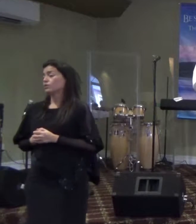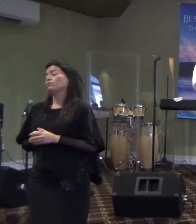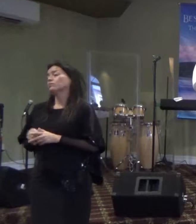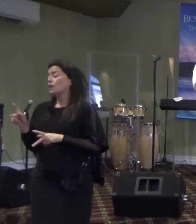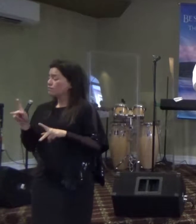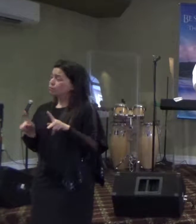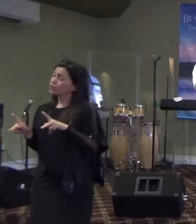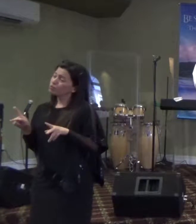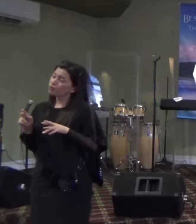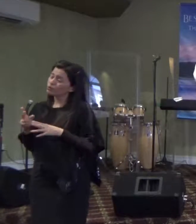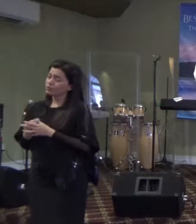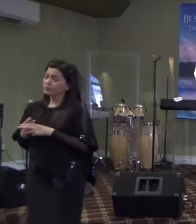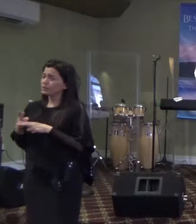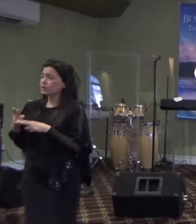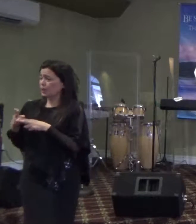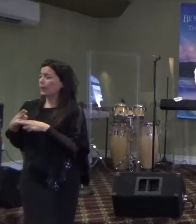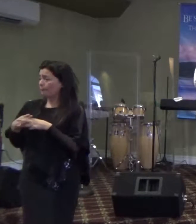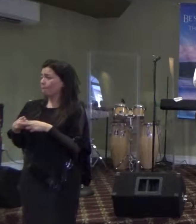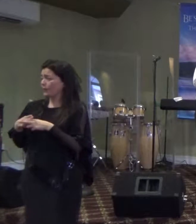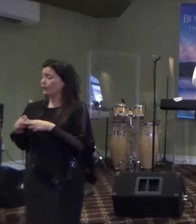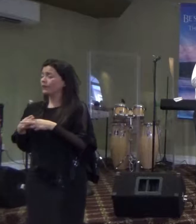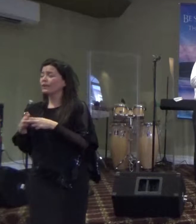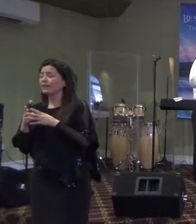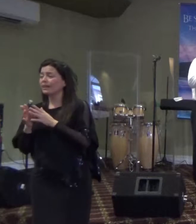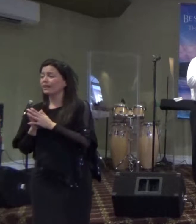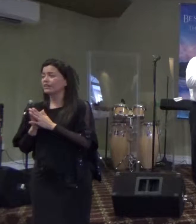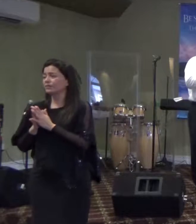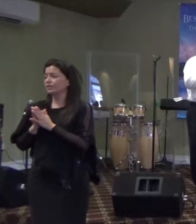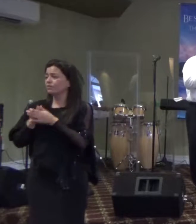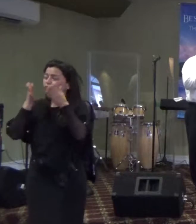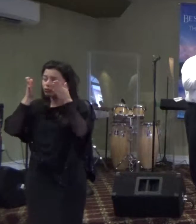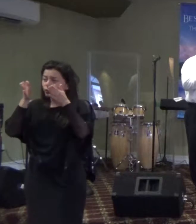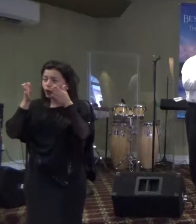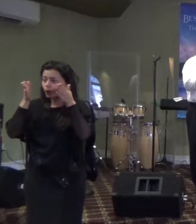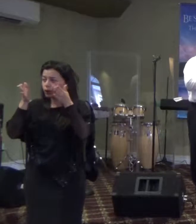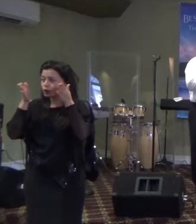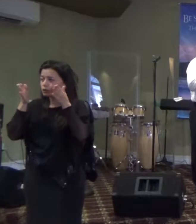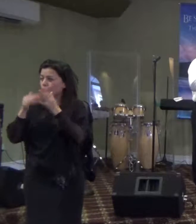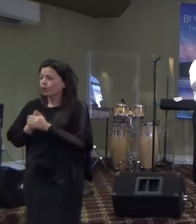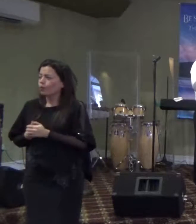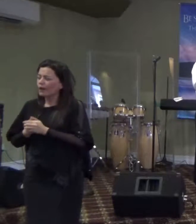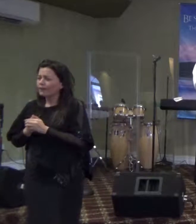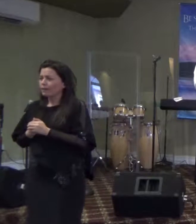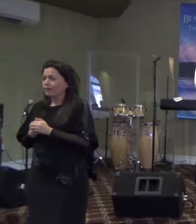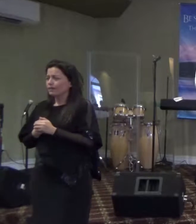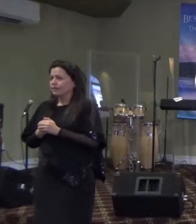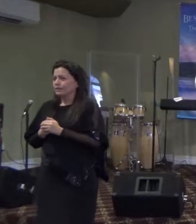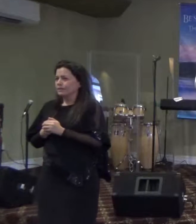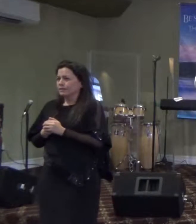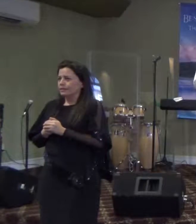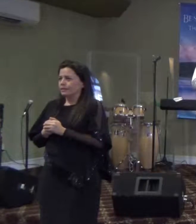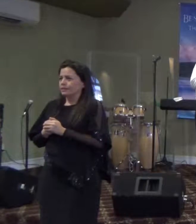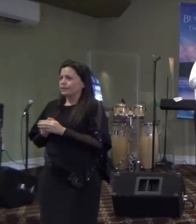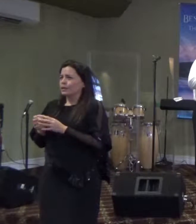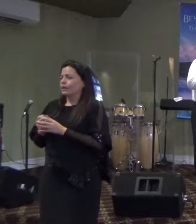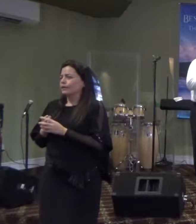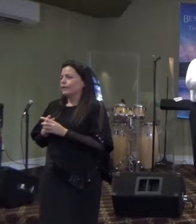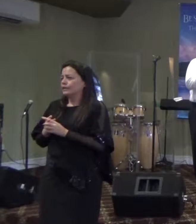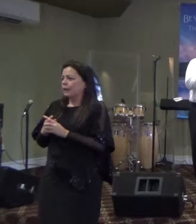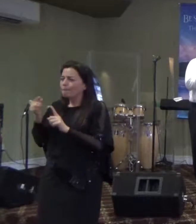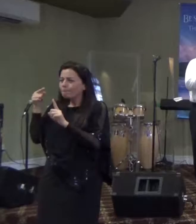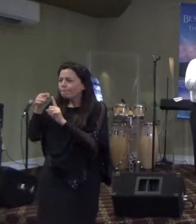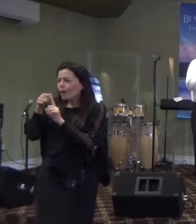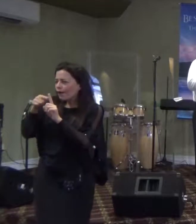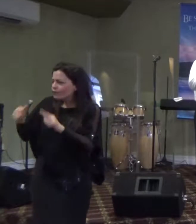materialista, temporary materialist, el hombre vive para comer, man lives to eat. vive para He divertirse, lives to